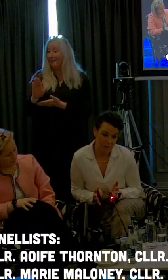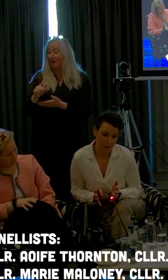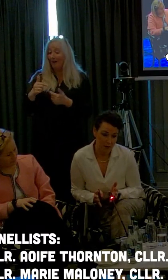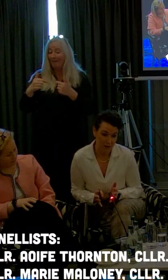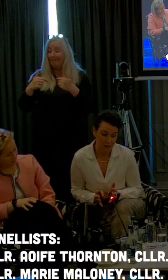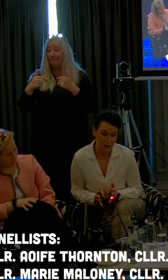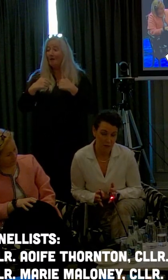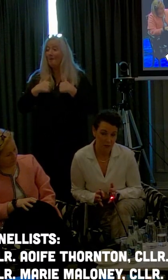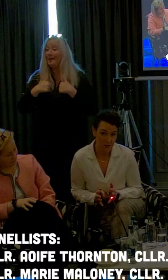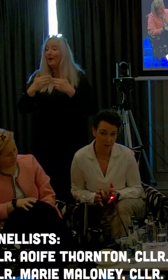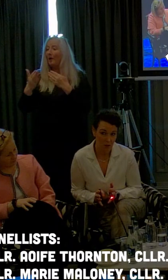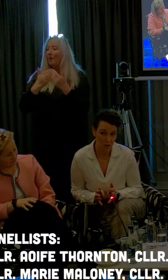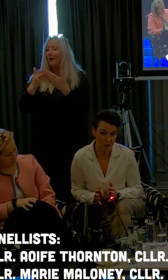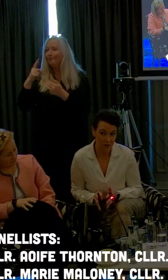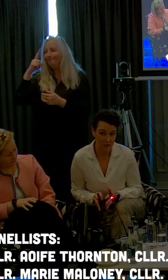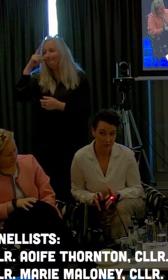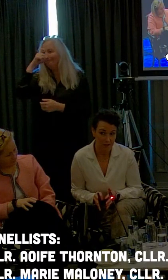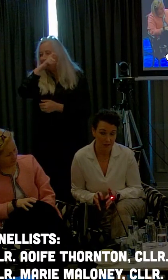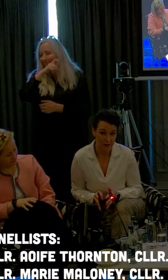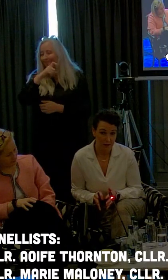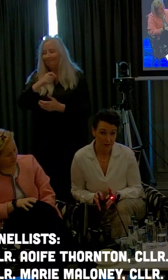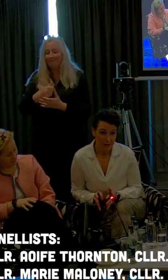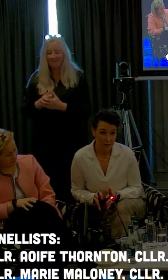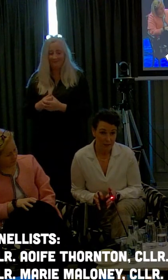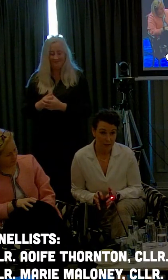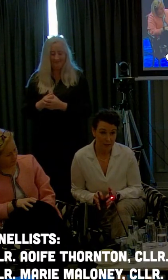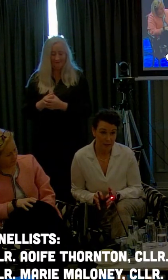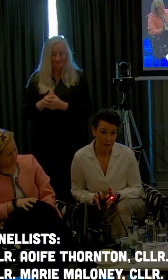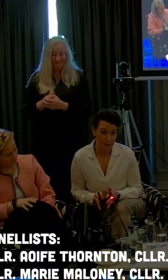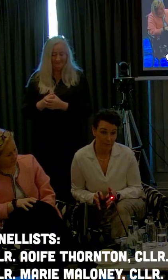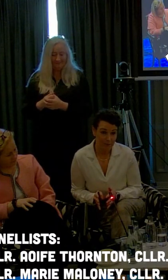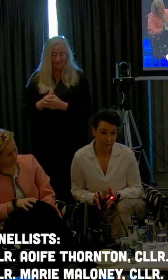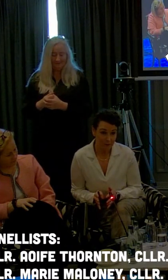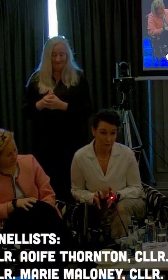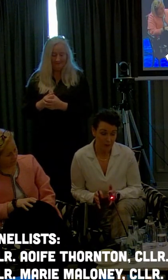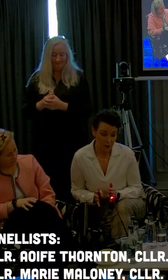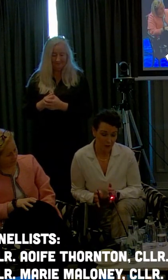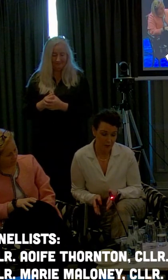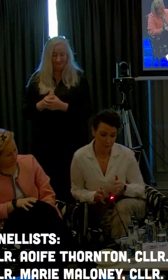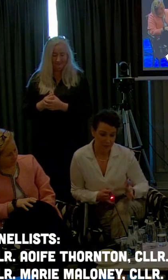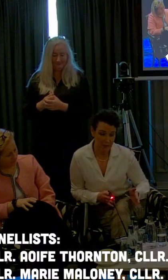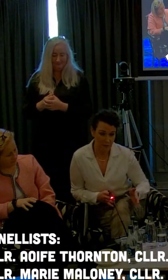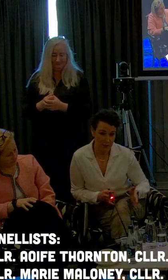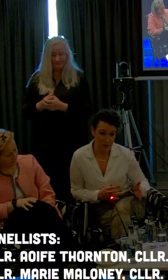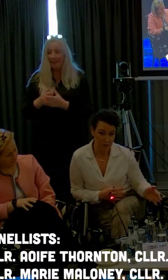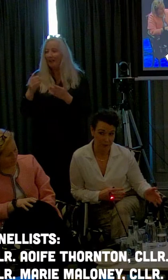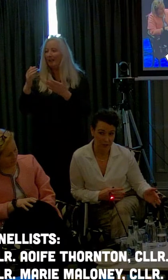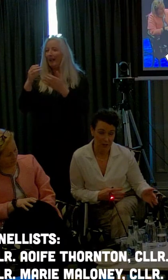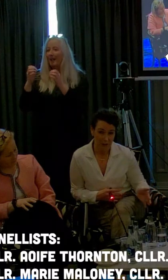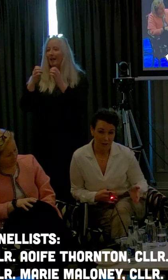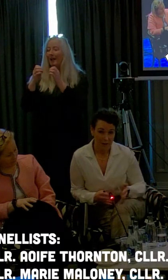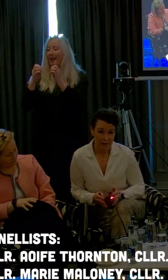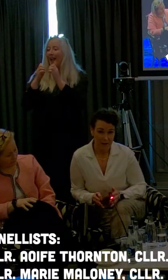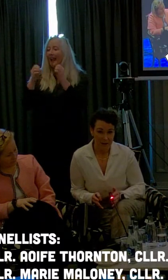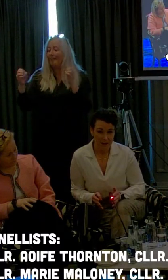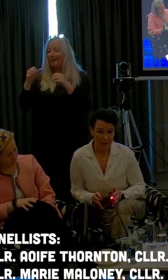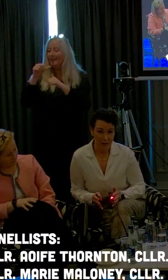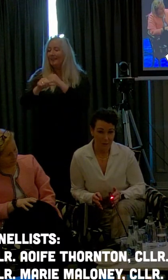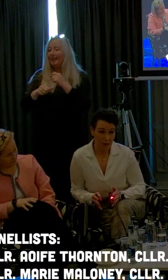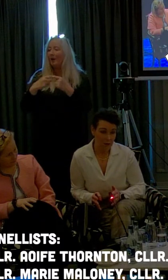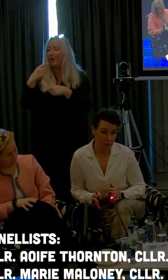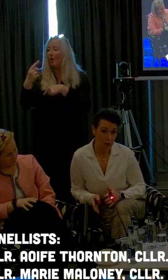what I found the hardest was the uncertainty and of every day being different,